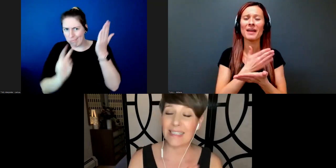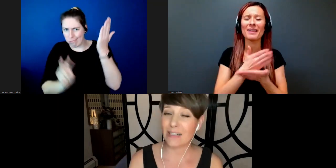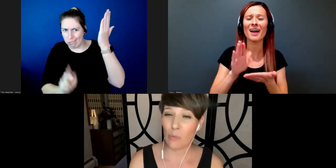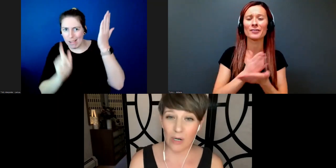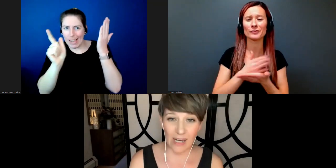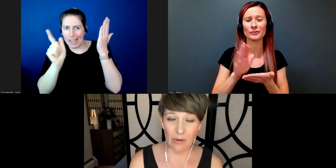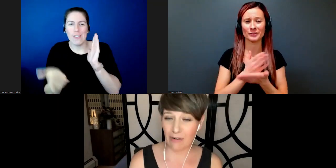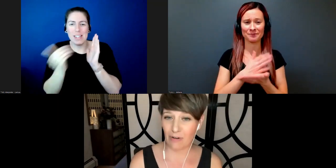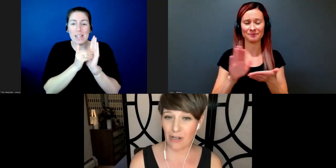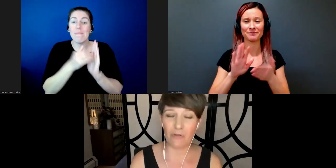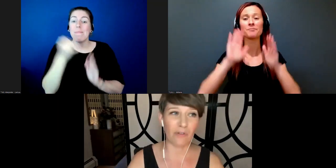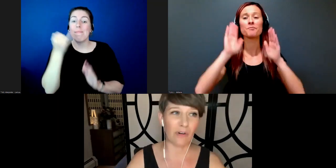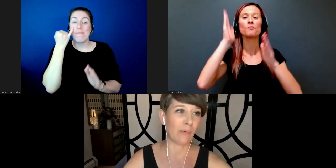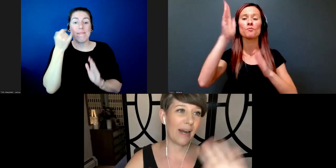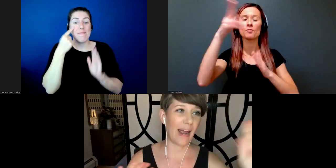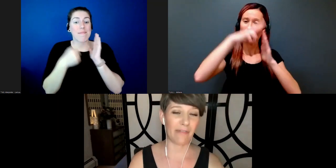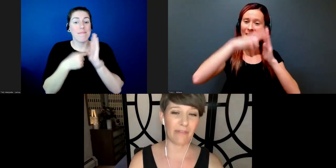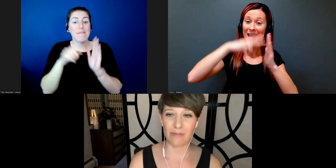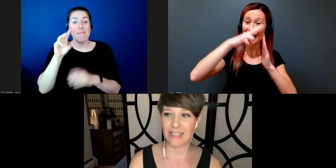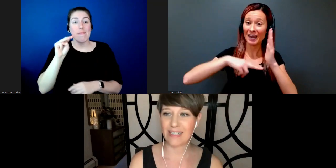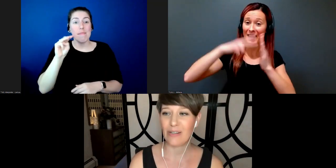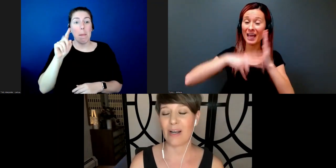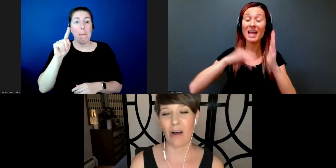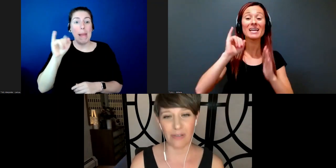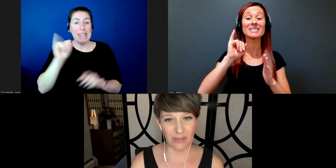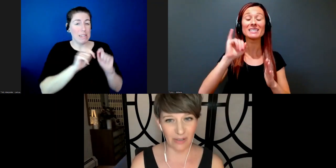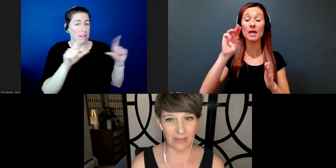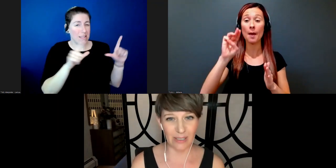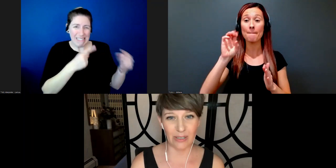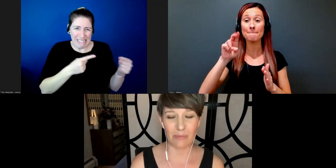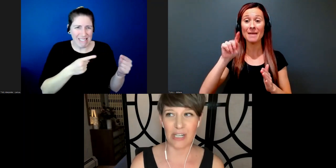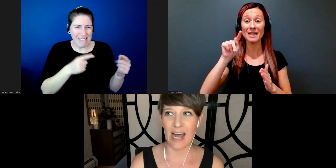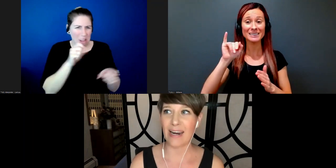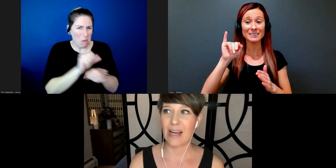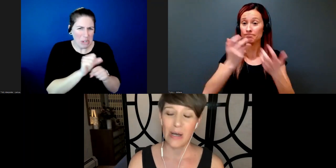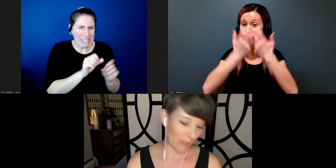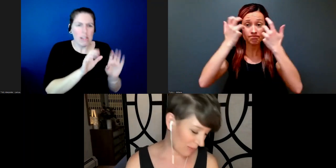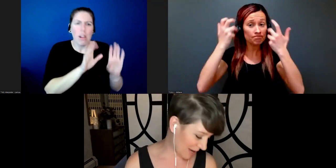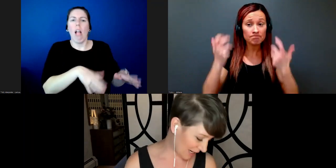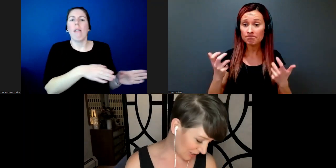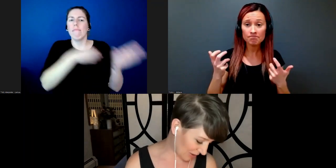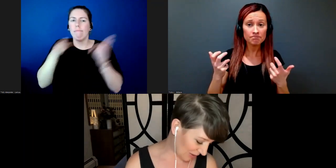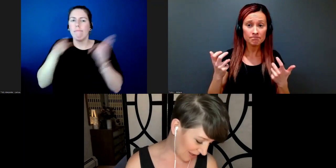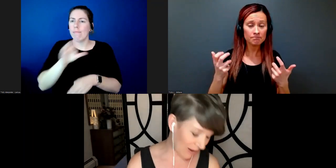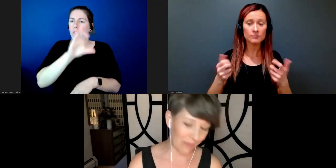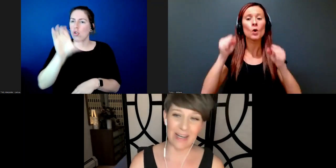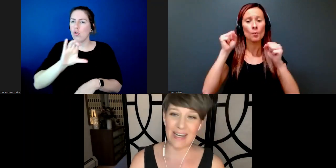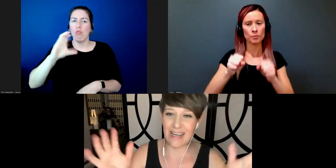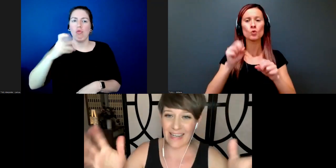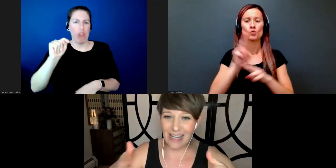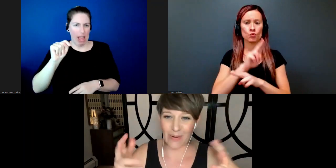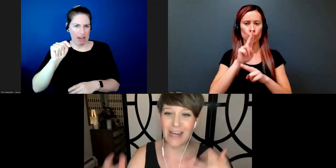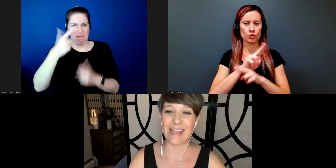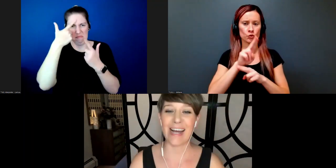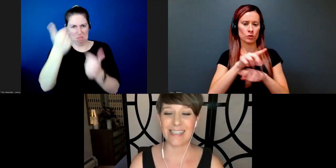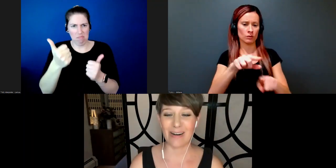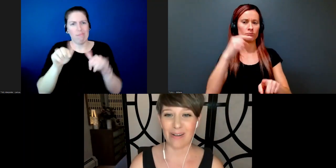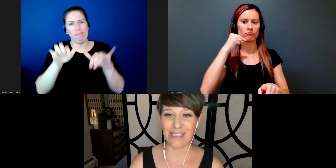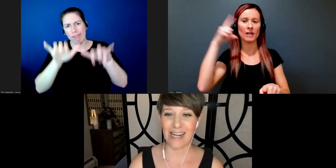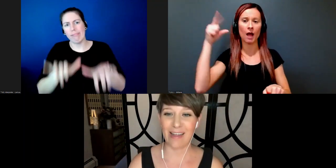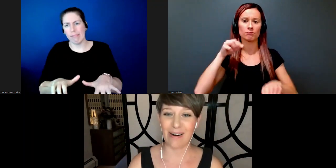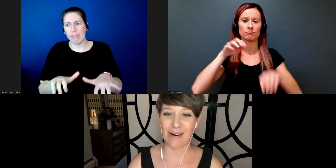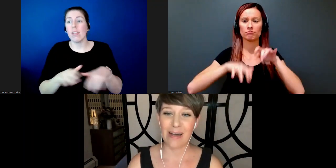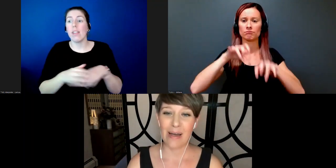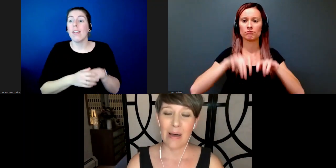Menti isn't working great for you for whatever reason, you can also use the Zoom chat. We'll make sure that we, collect it